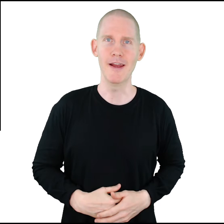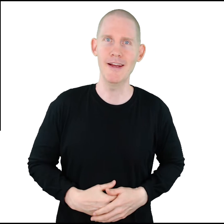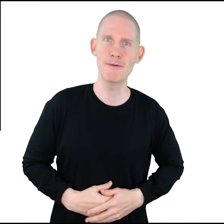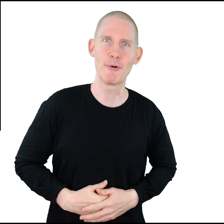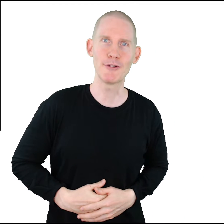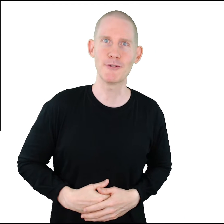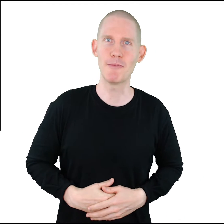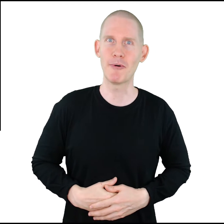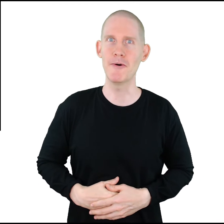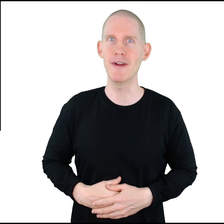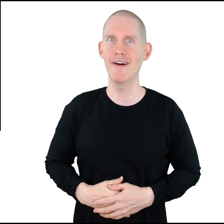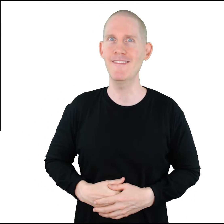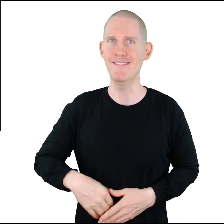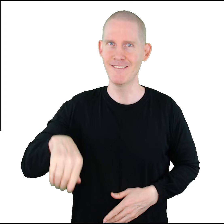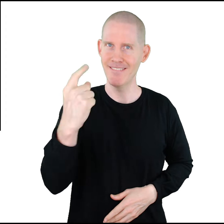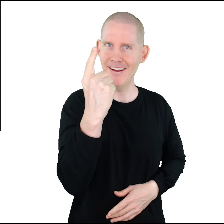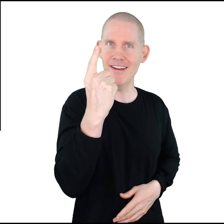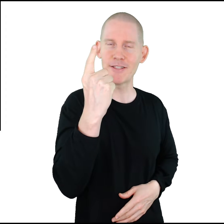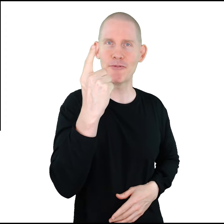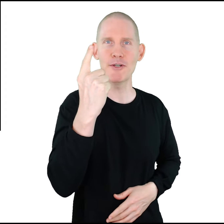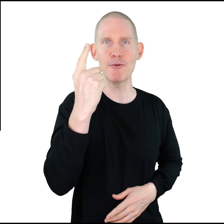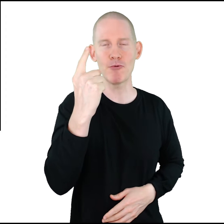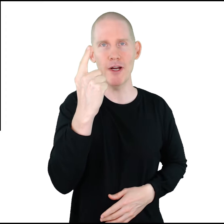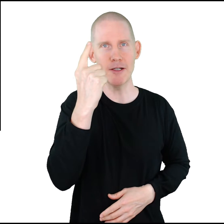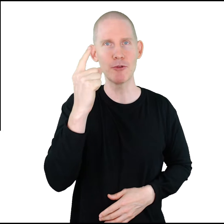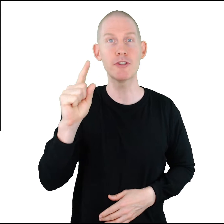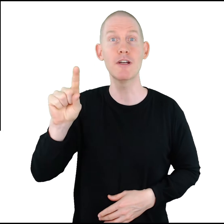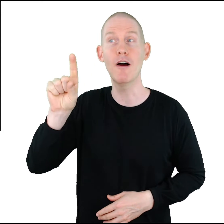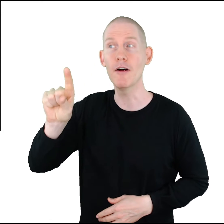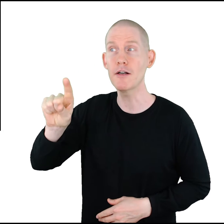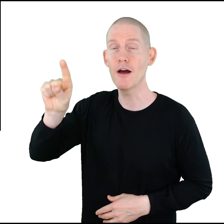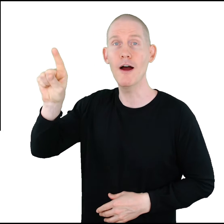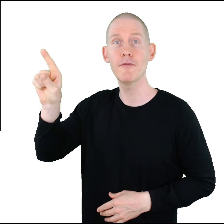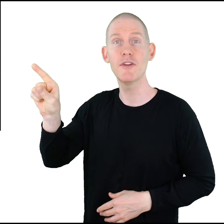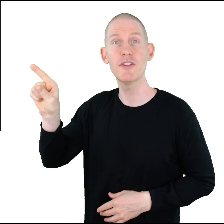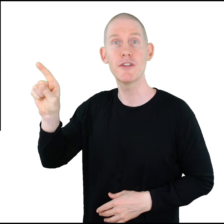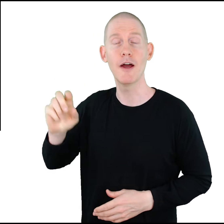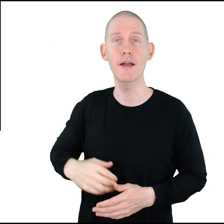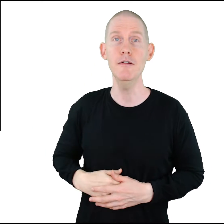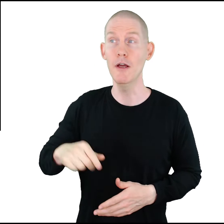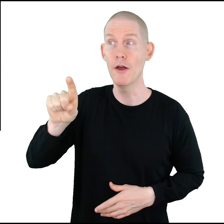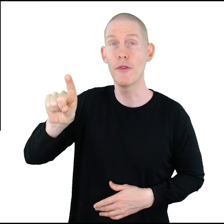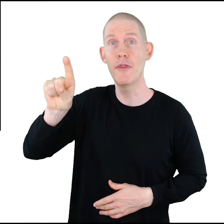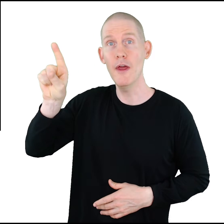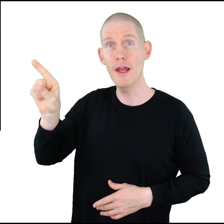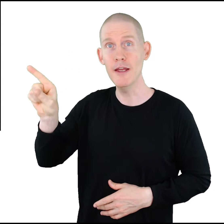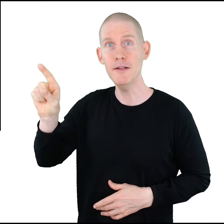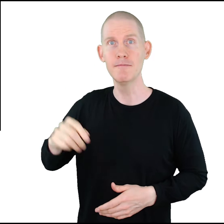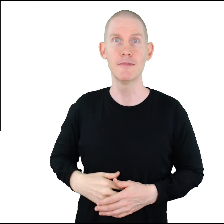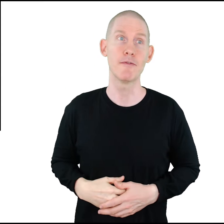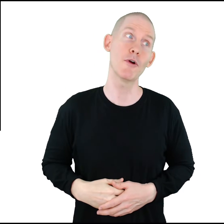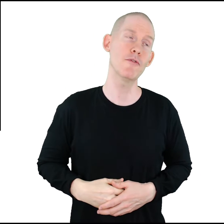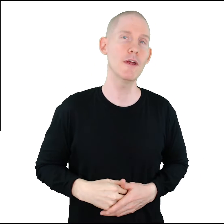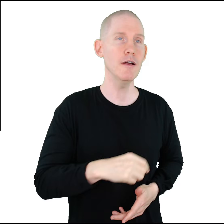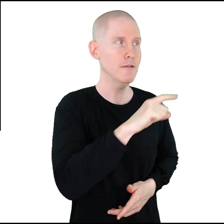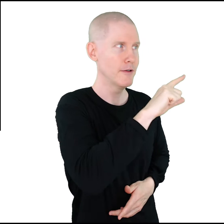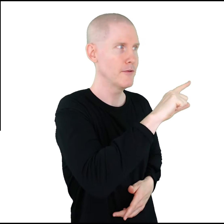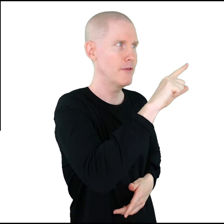They, personal pronoun, index finger, right. We're just going to arc off to the side. They're over there.